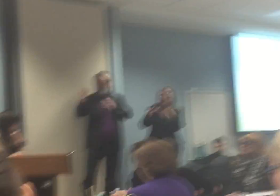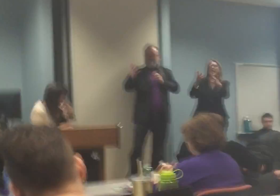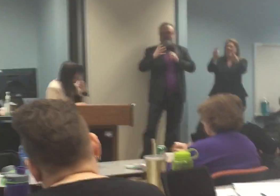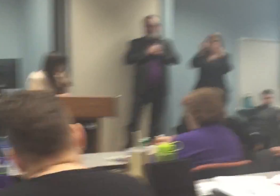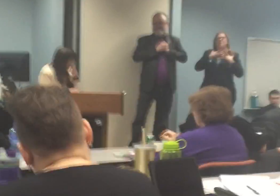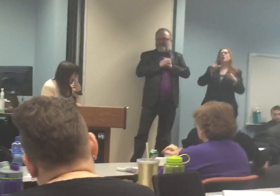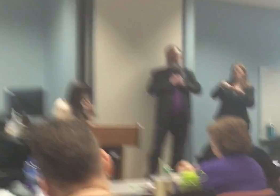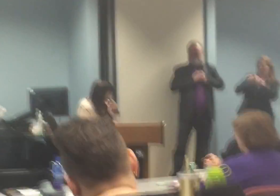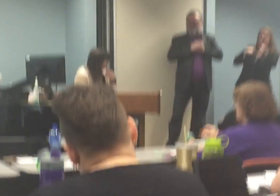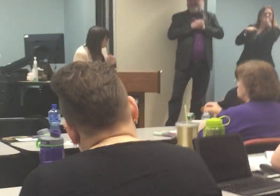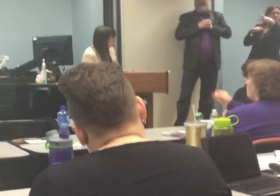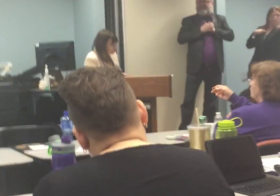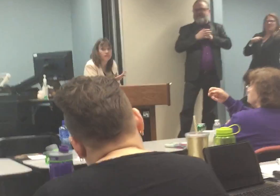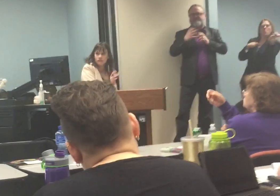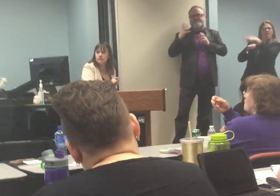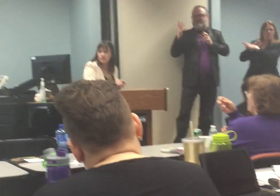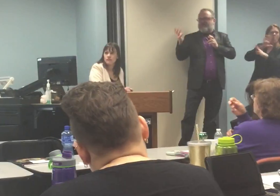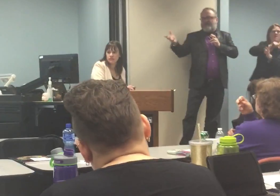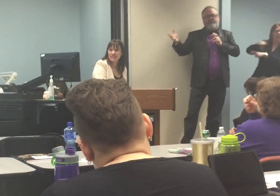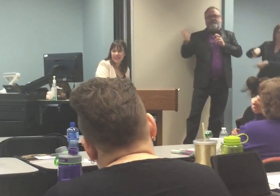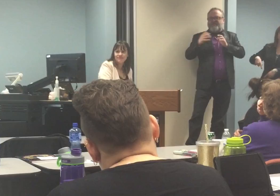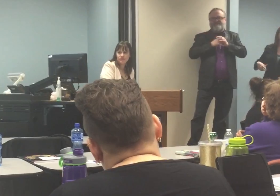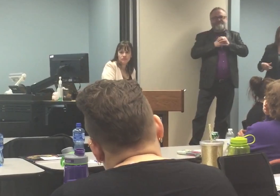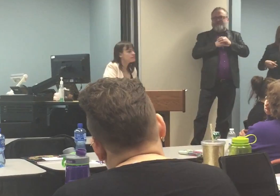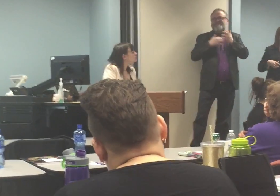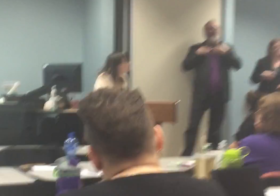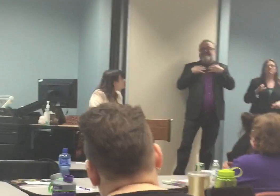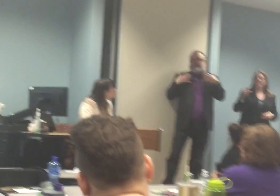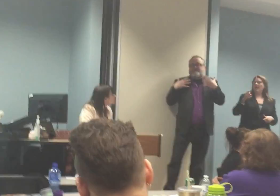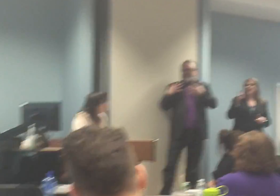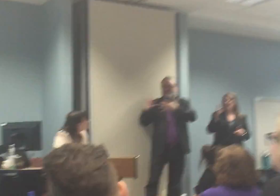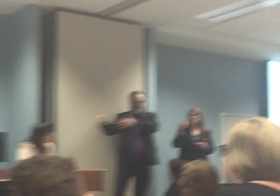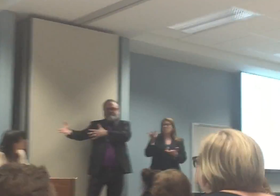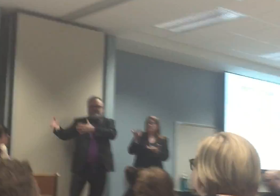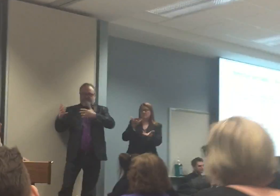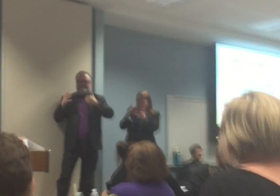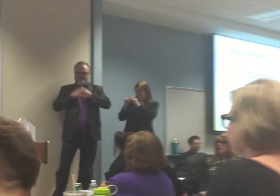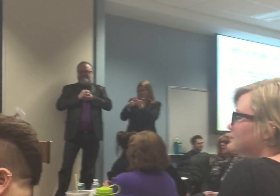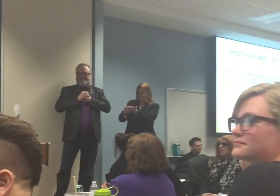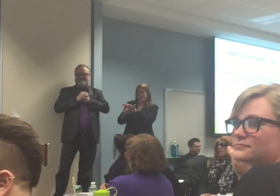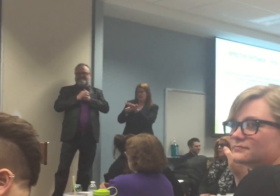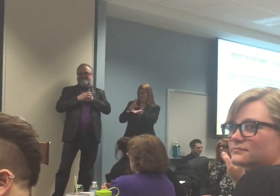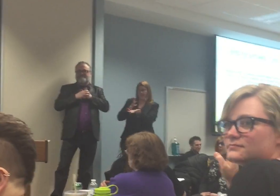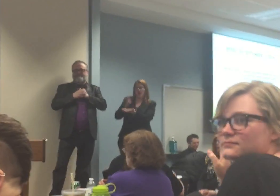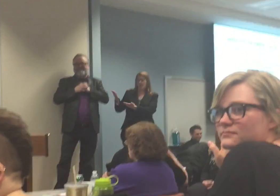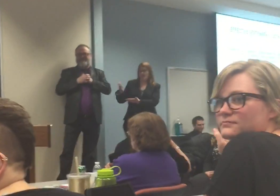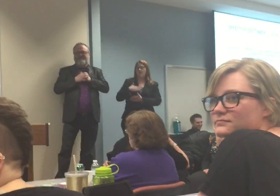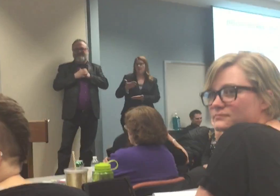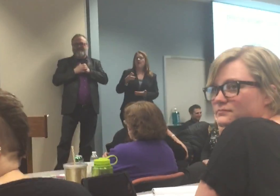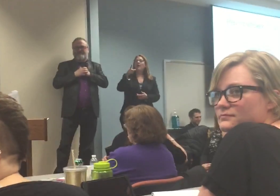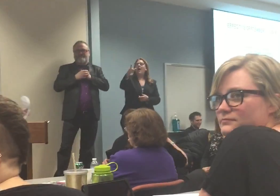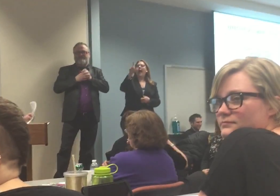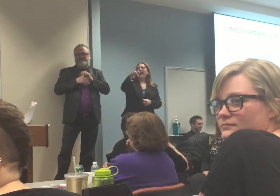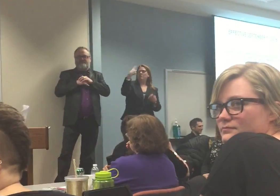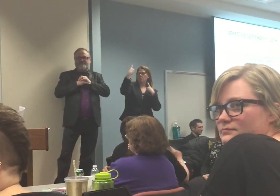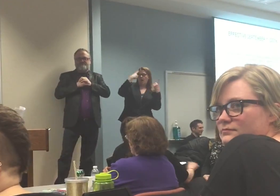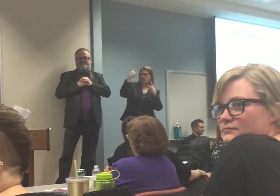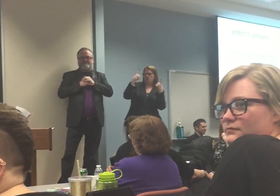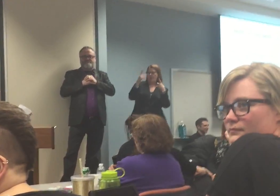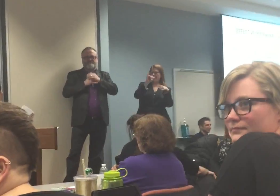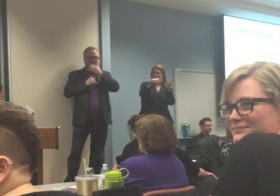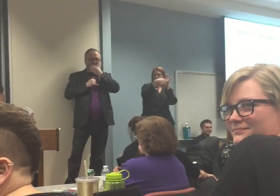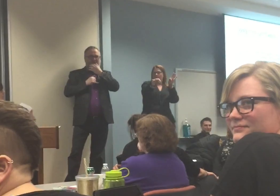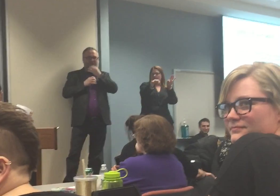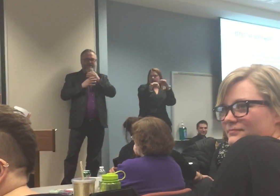know. we will be there. to plead the case. Because Because I have to wonder, when the